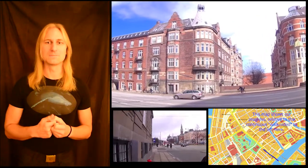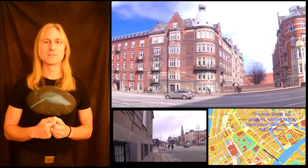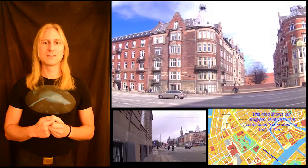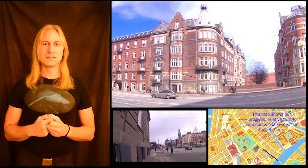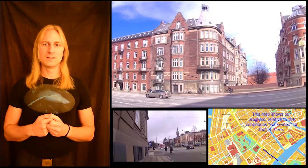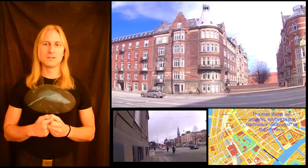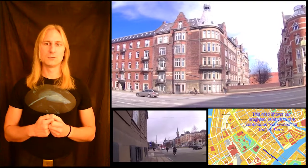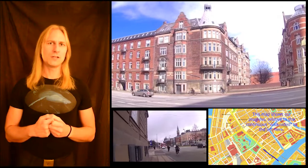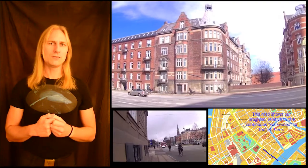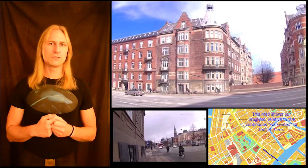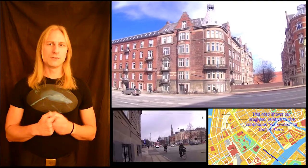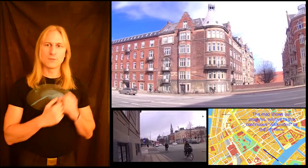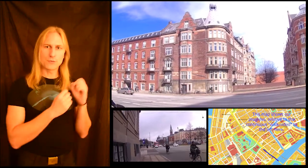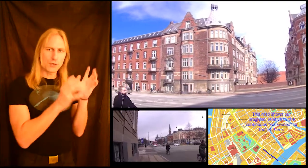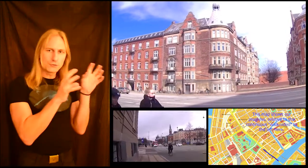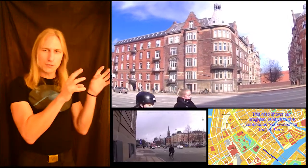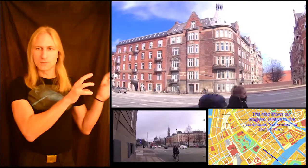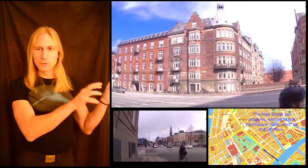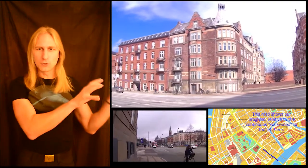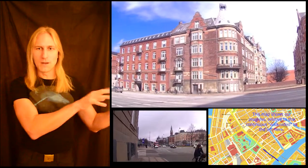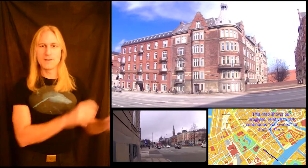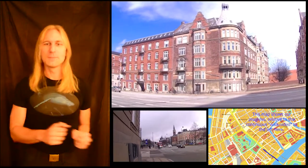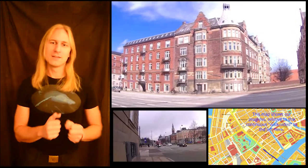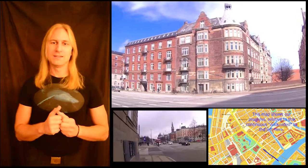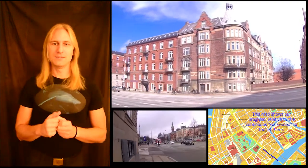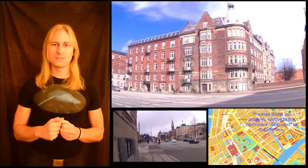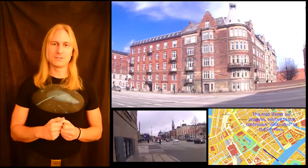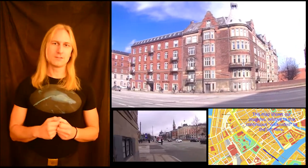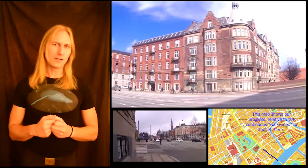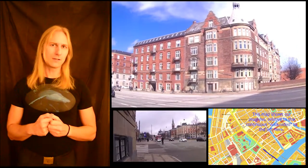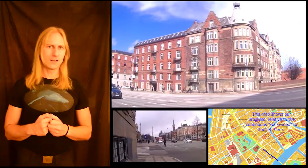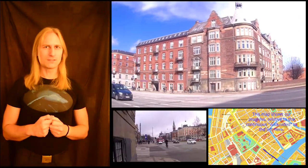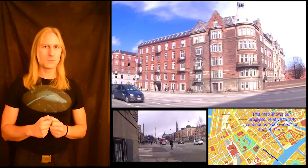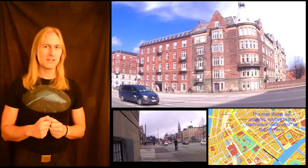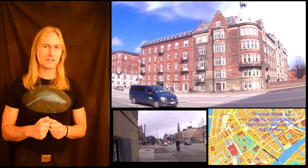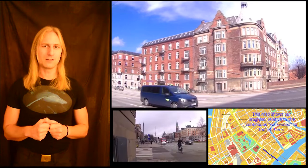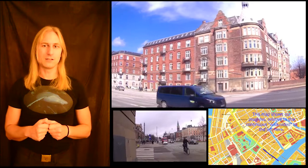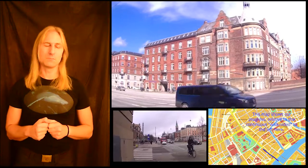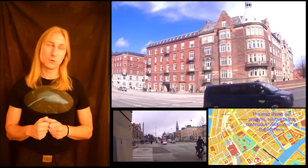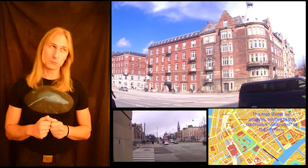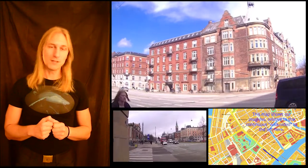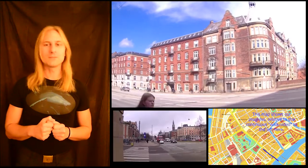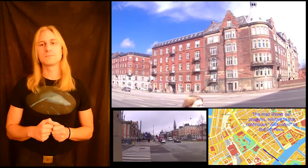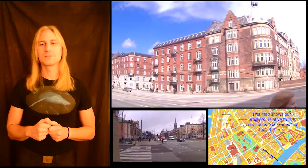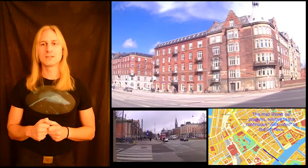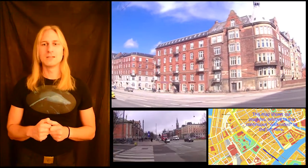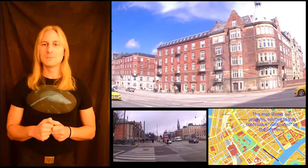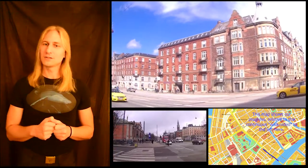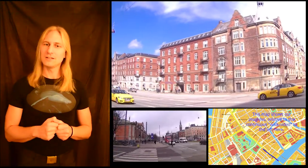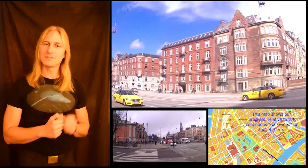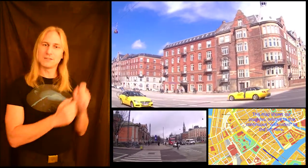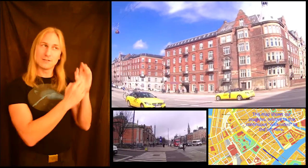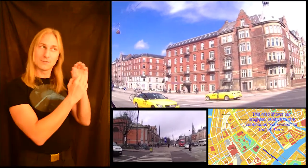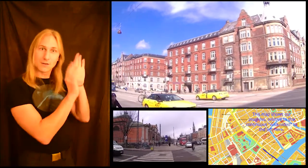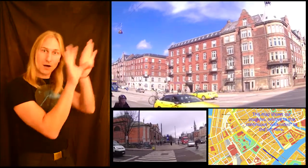middle. Today's thundering motorway is decidedly less appealing in most ways, but